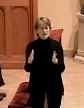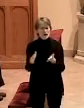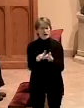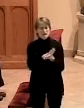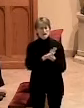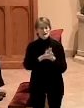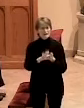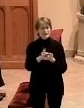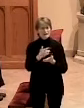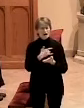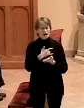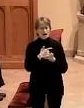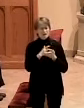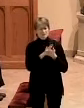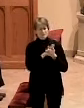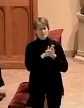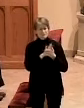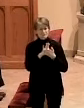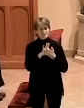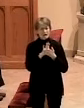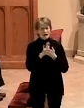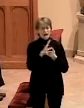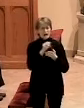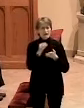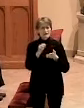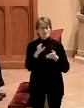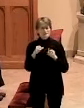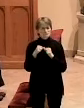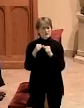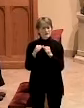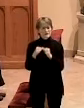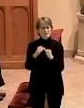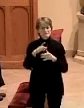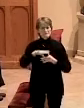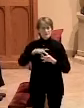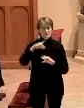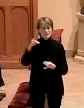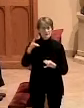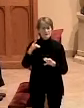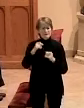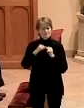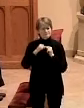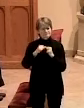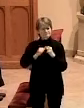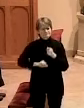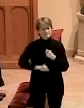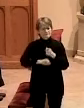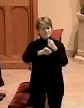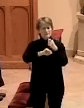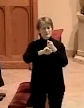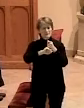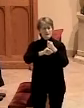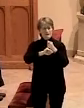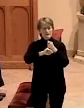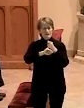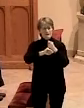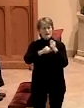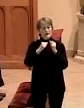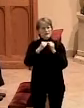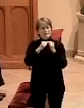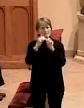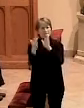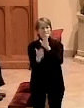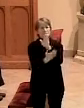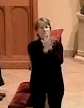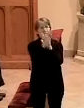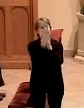clean heart create for me, O God, and a steadfast spirit renew within me. Cast me not out from your presence,